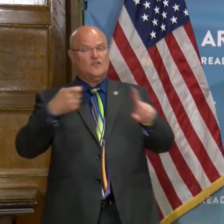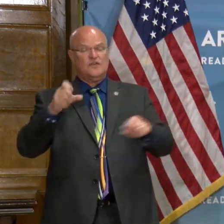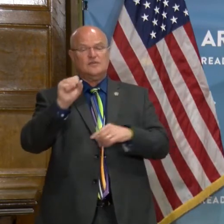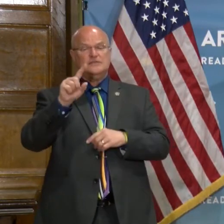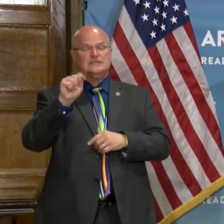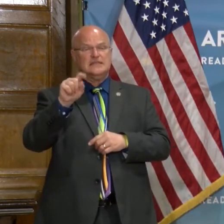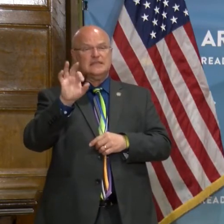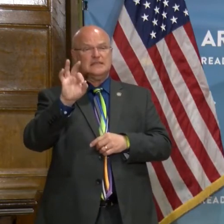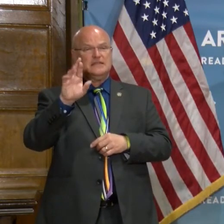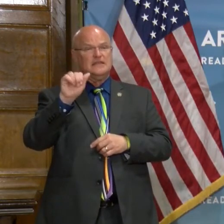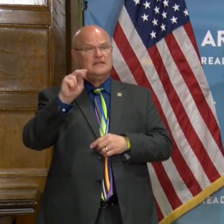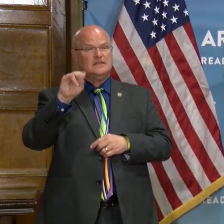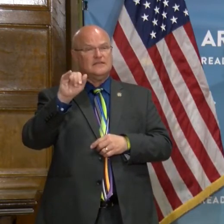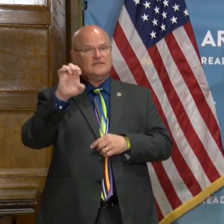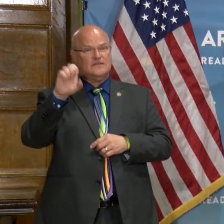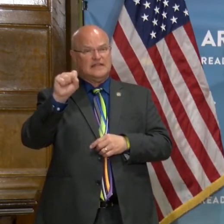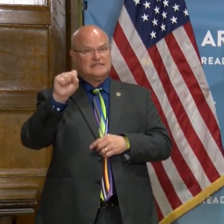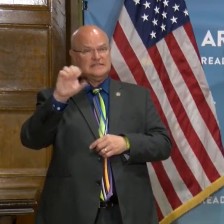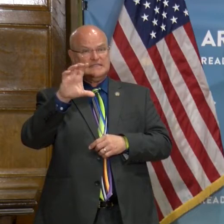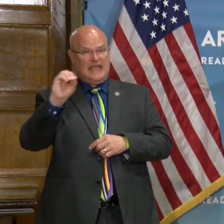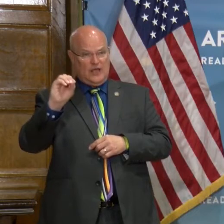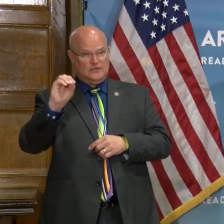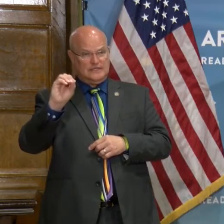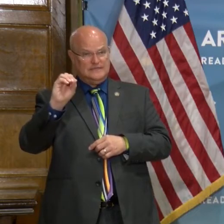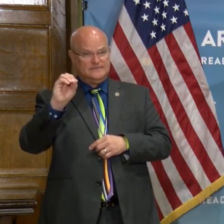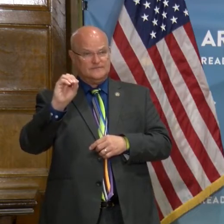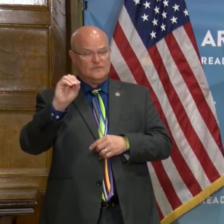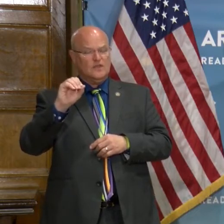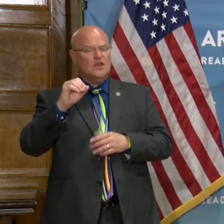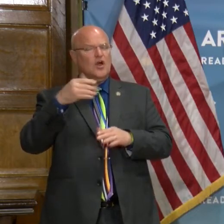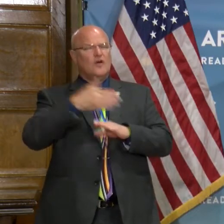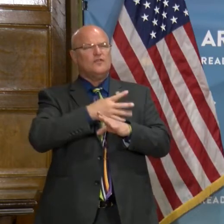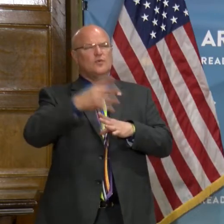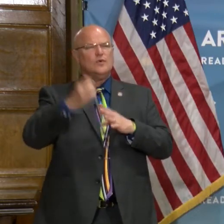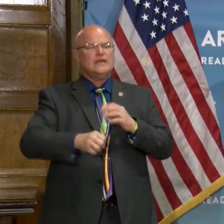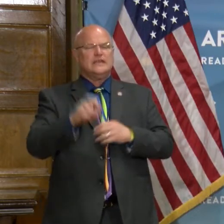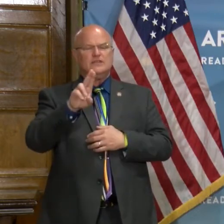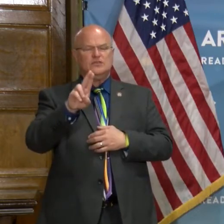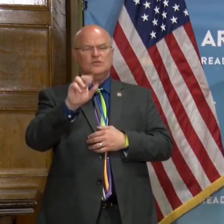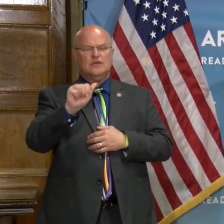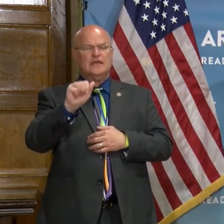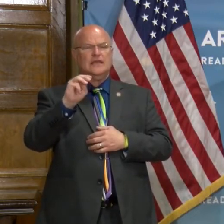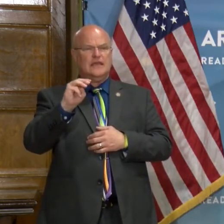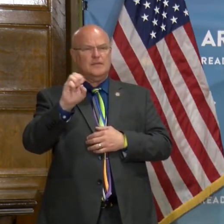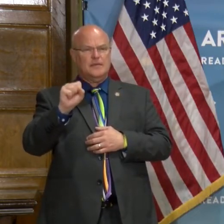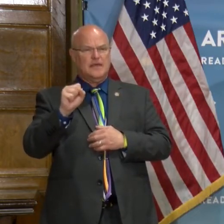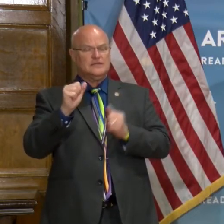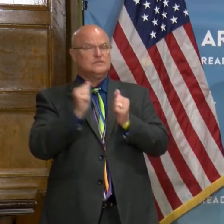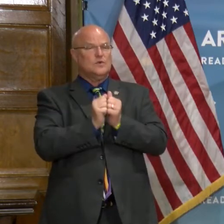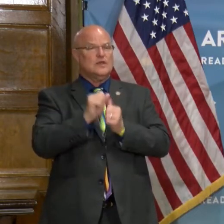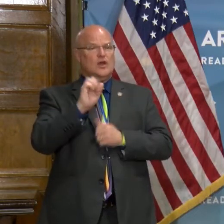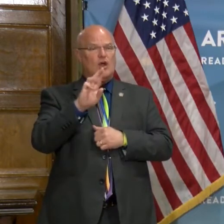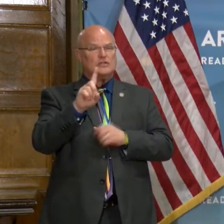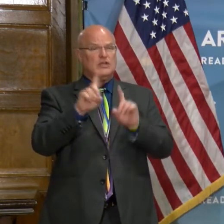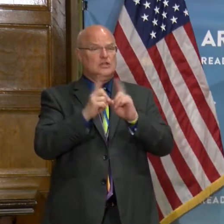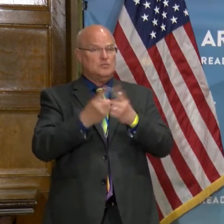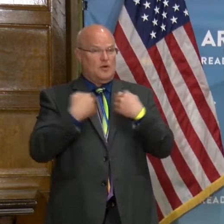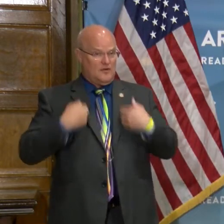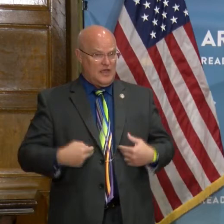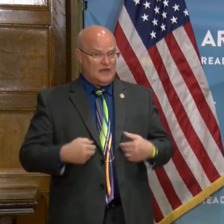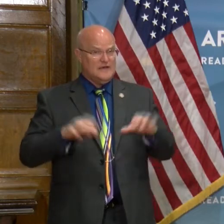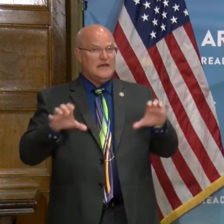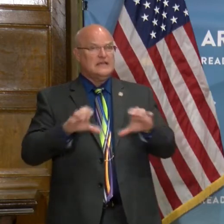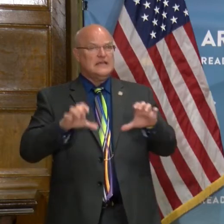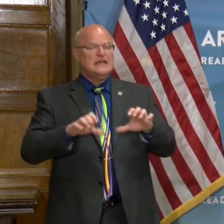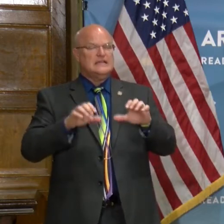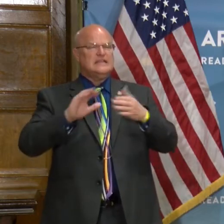St. Francis County. And over the weekend, UAMS, together with the Arkansas Department of Health, has done some